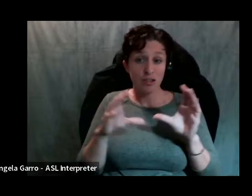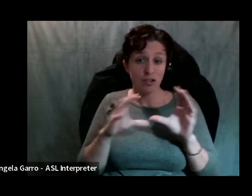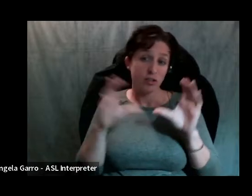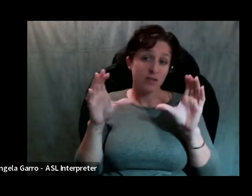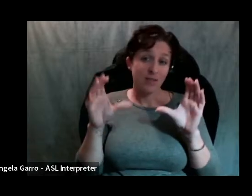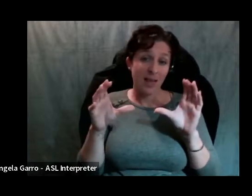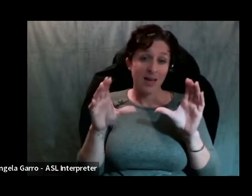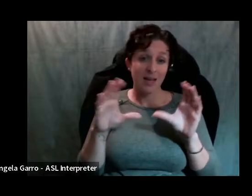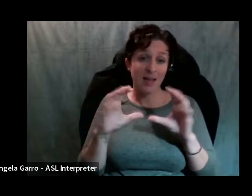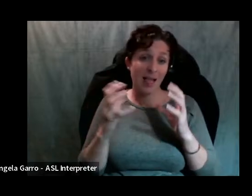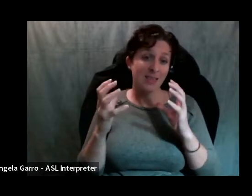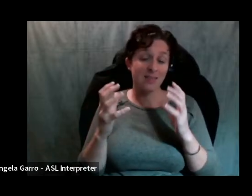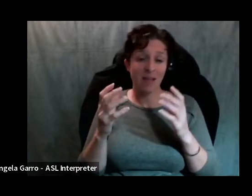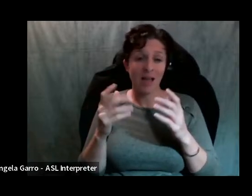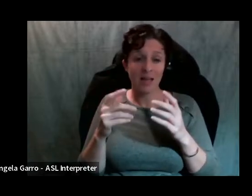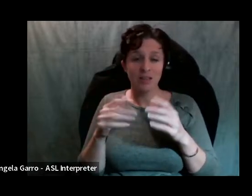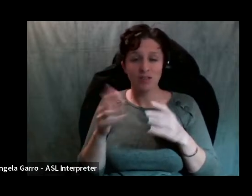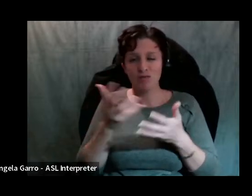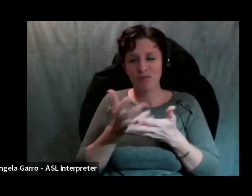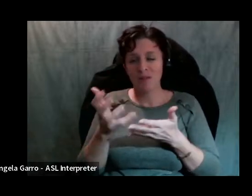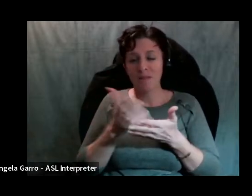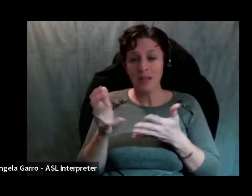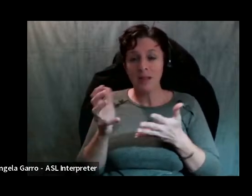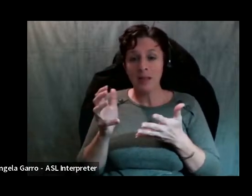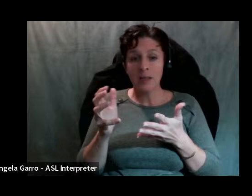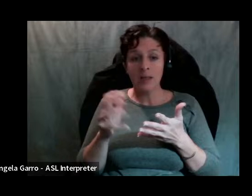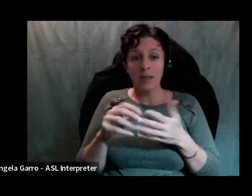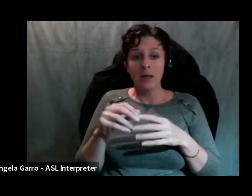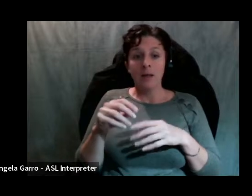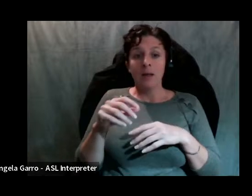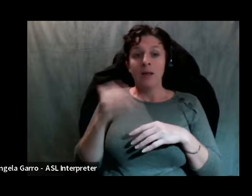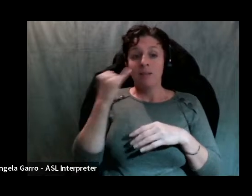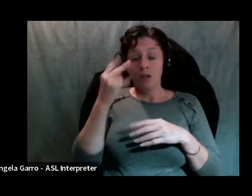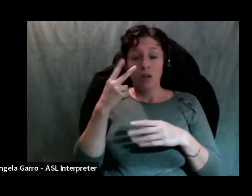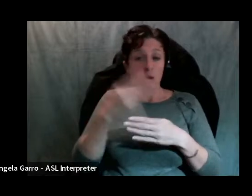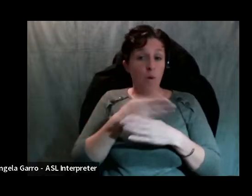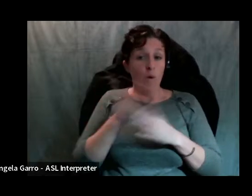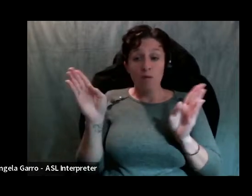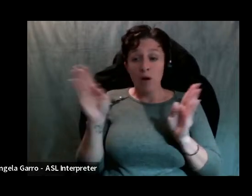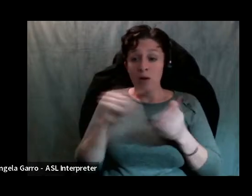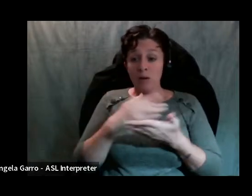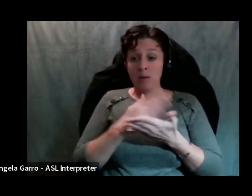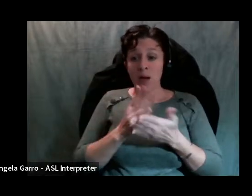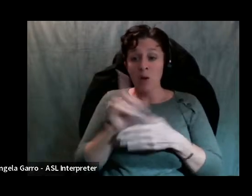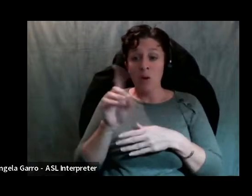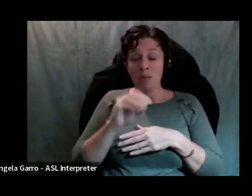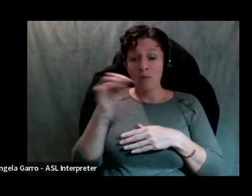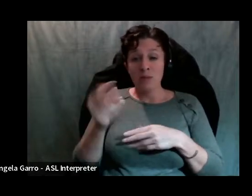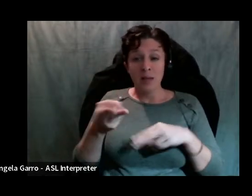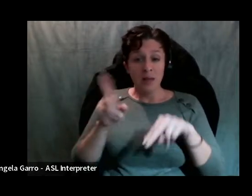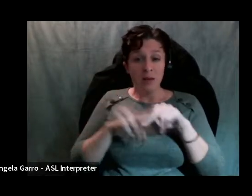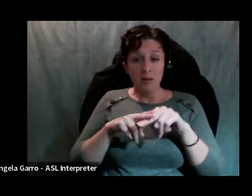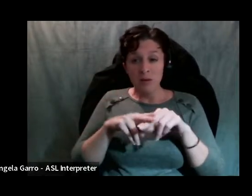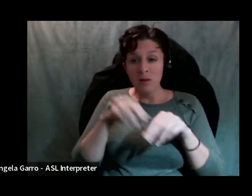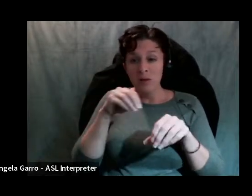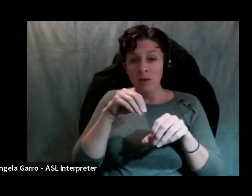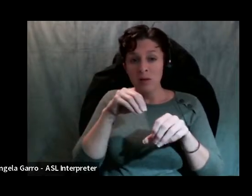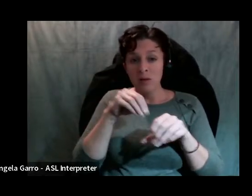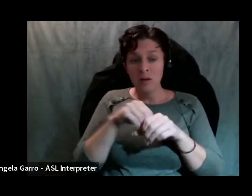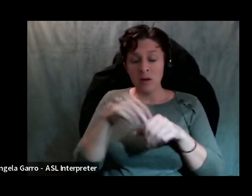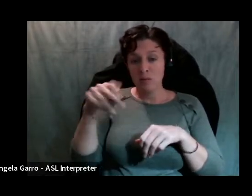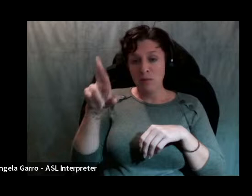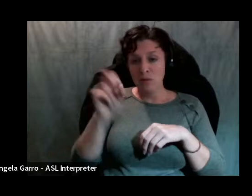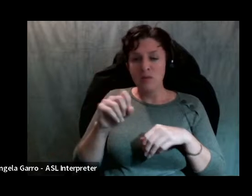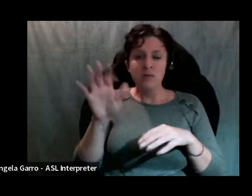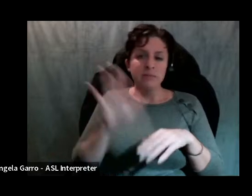certificated, classifieds, Yeah. 2/3, 1/3 roughly. So if you look at what overall to our budget, a 1% increase in PERS